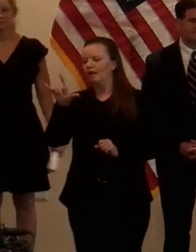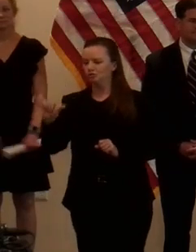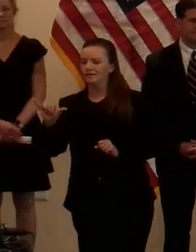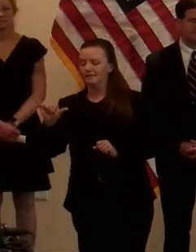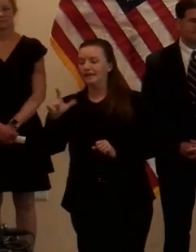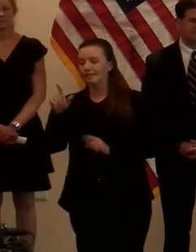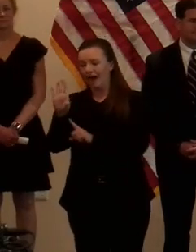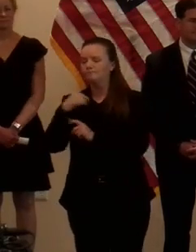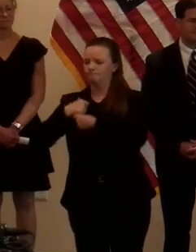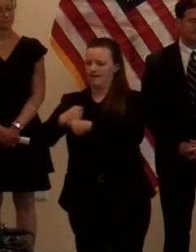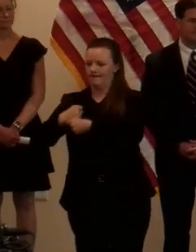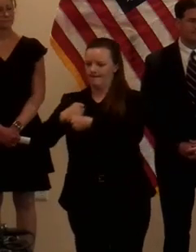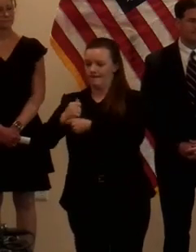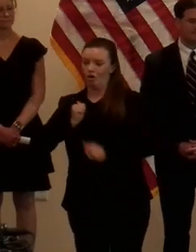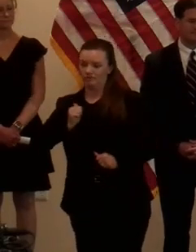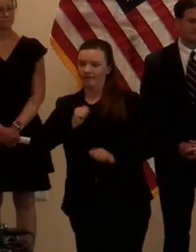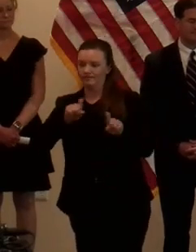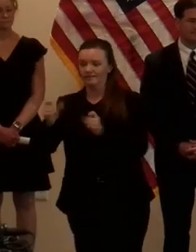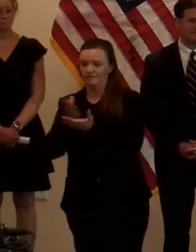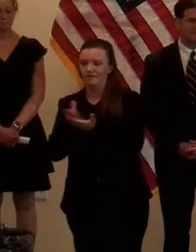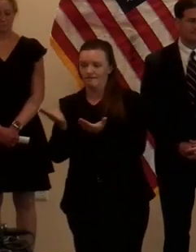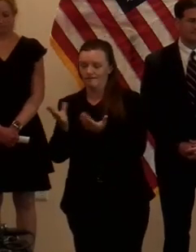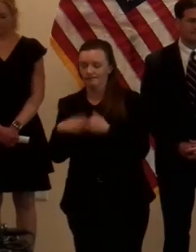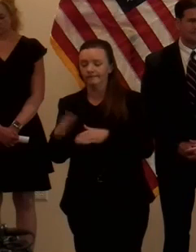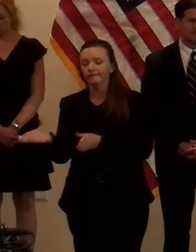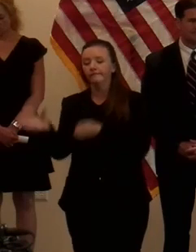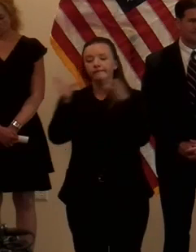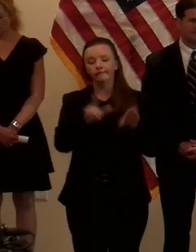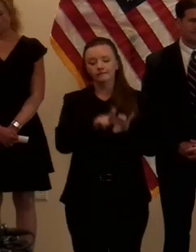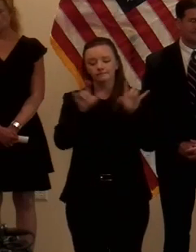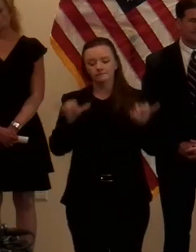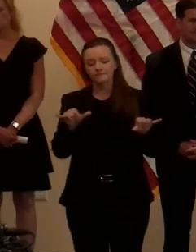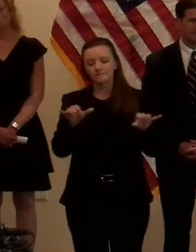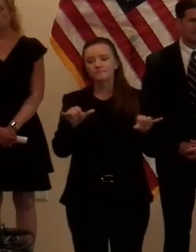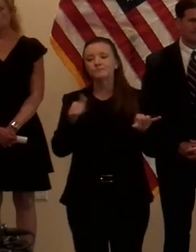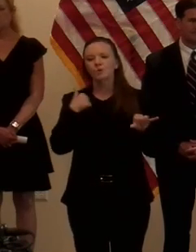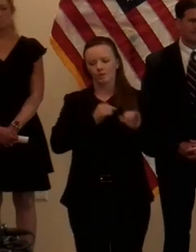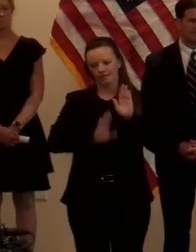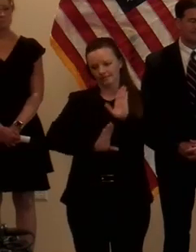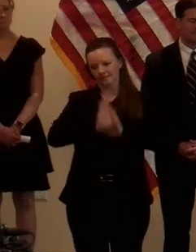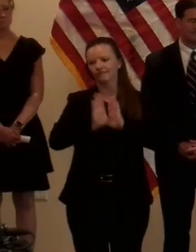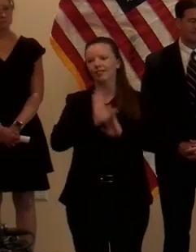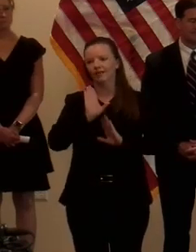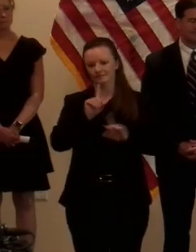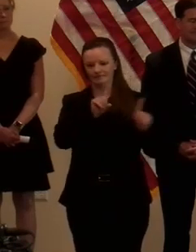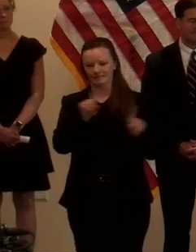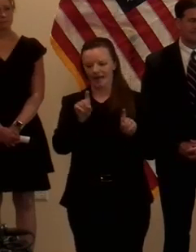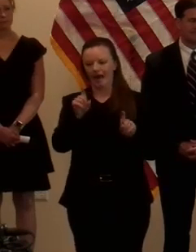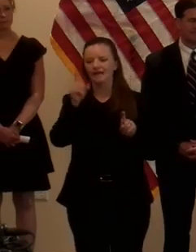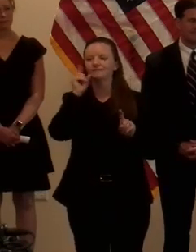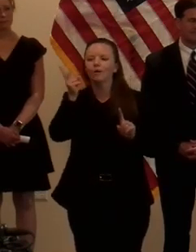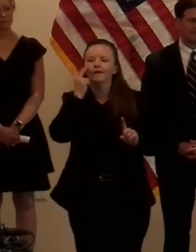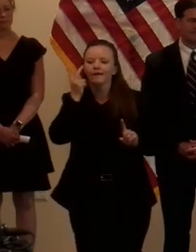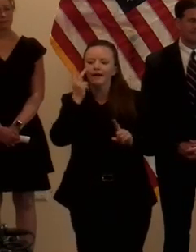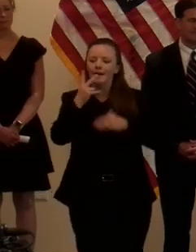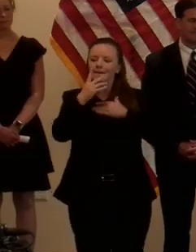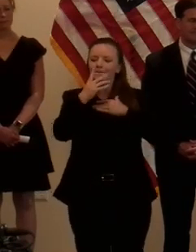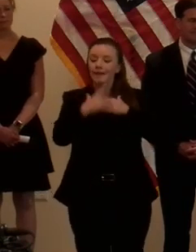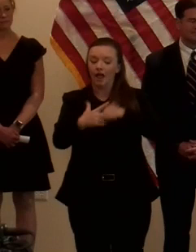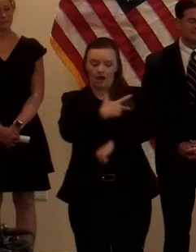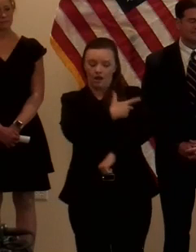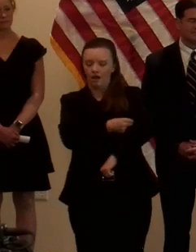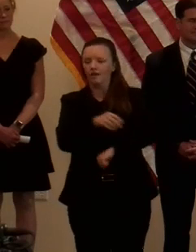Moreover, on a parallel path, we began to develop an antibody test, one that is a blood test. It's not